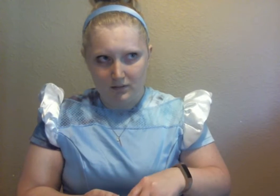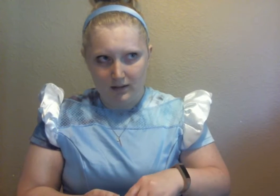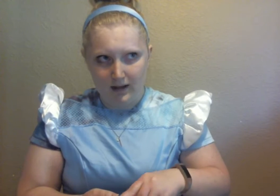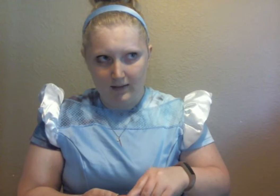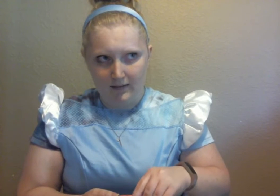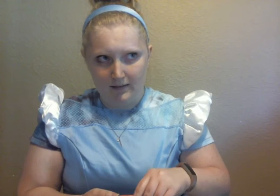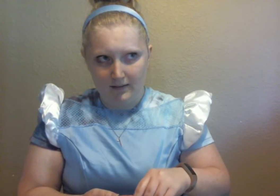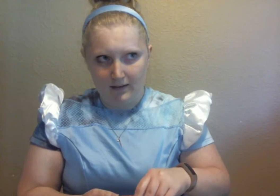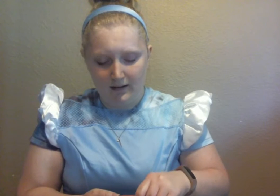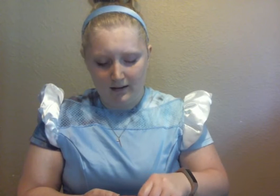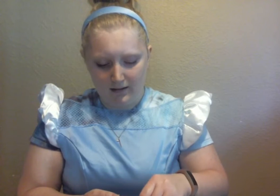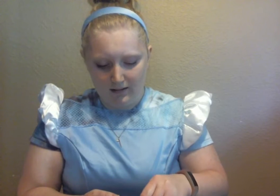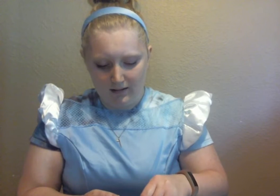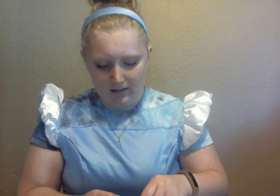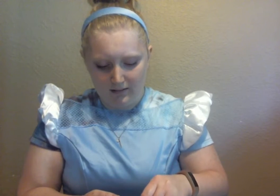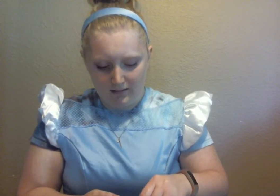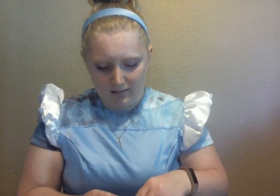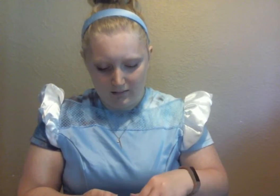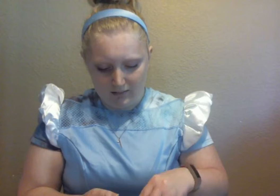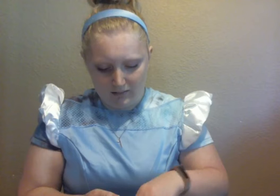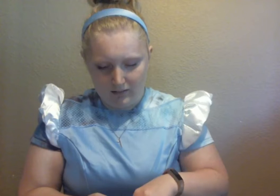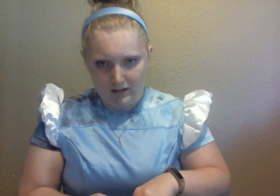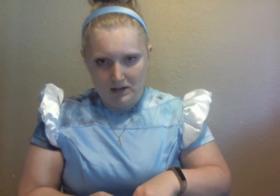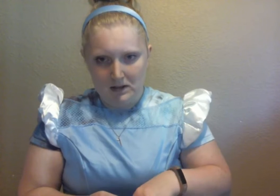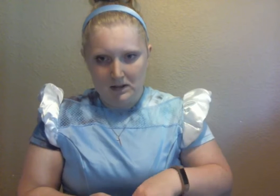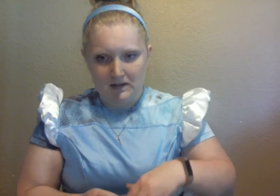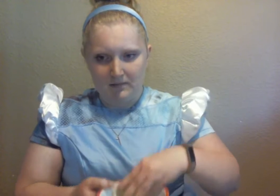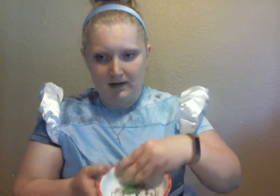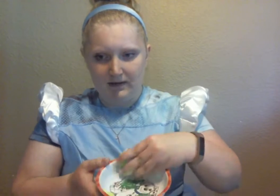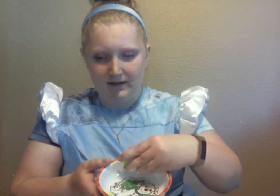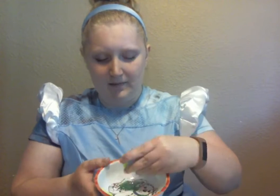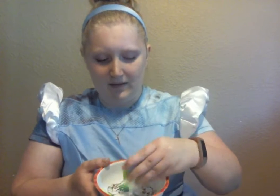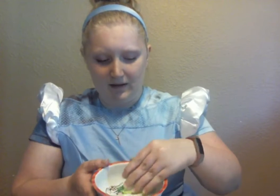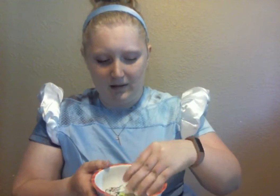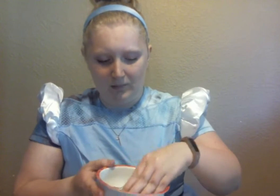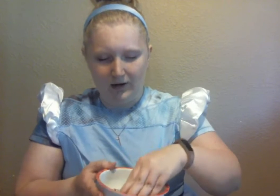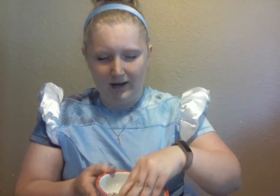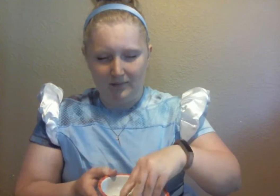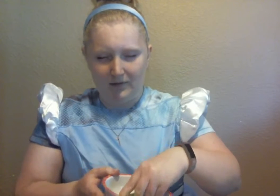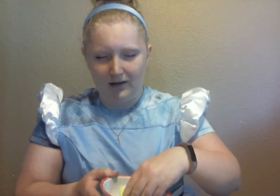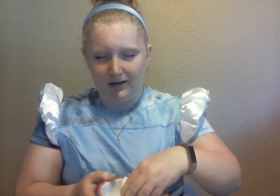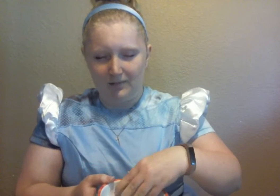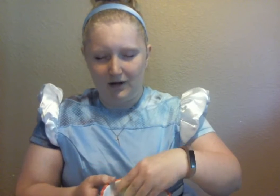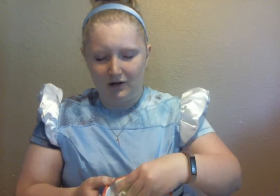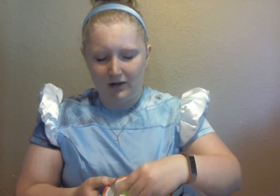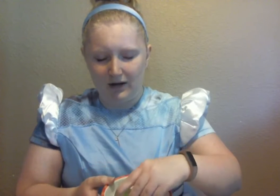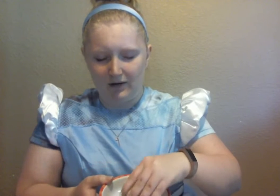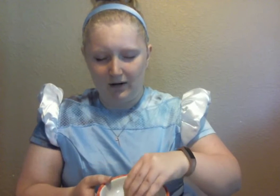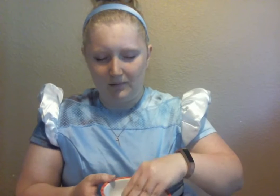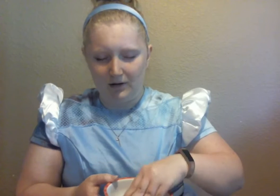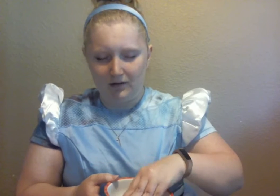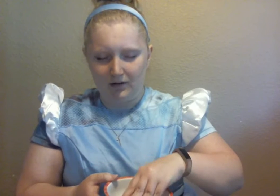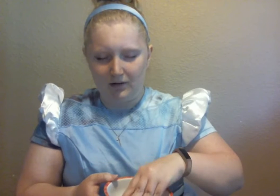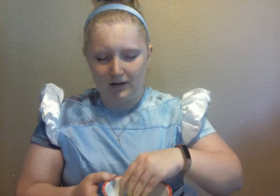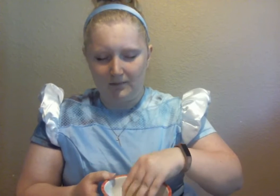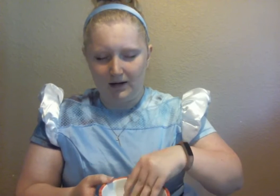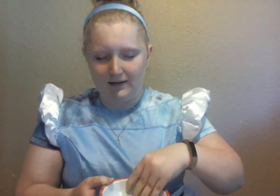Okay, let's see. Some of these names in here are boy names, so I had to make sure that I grabbed a girl name, and I did